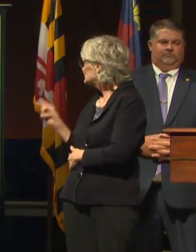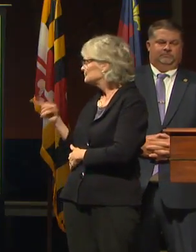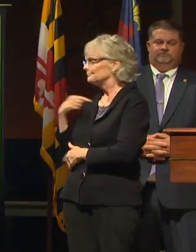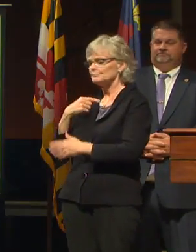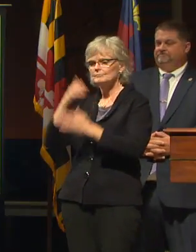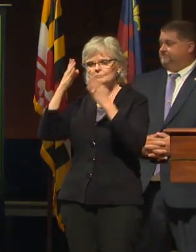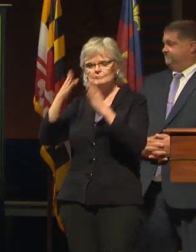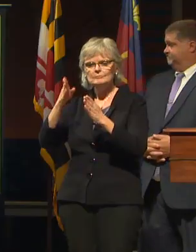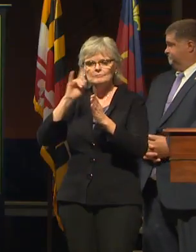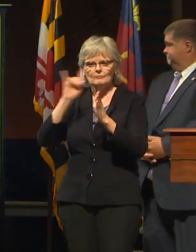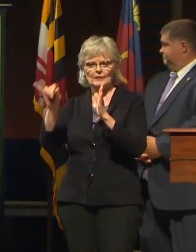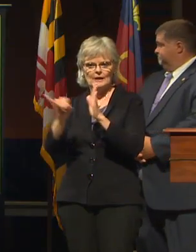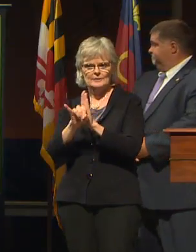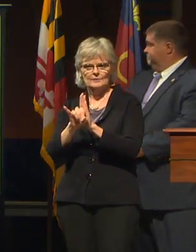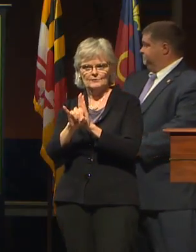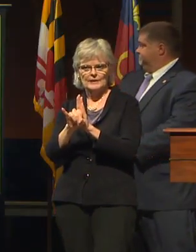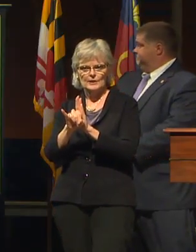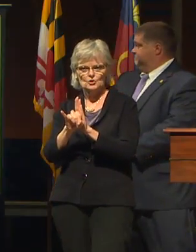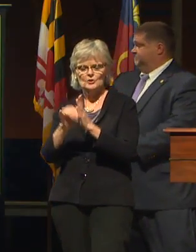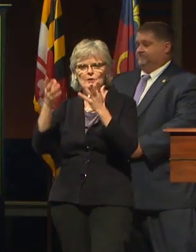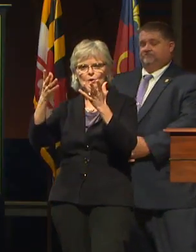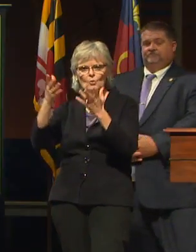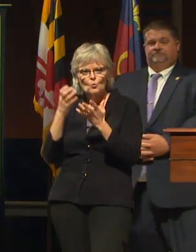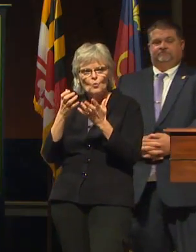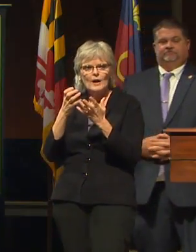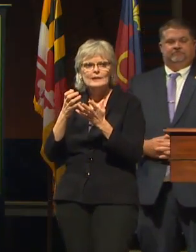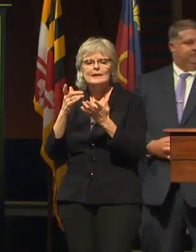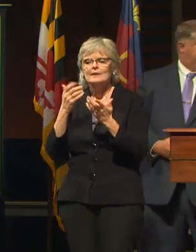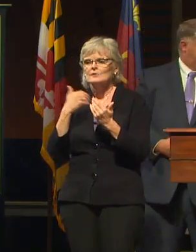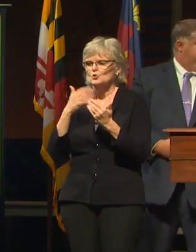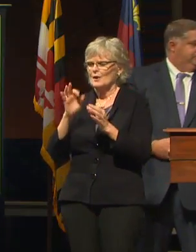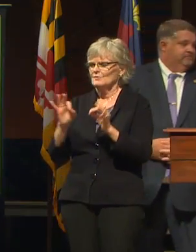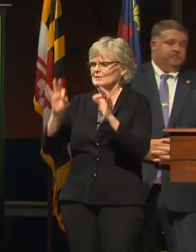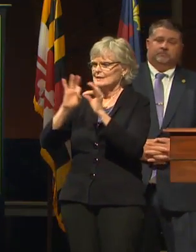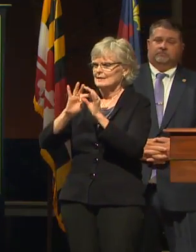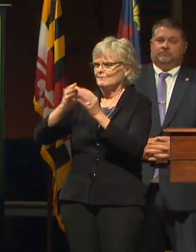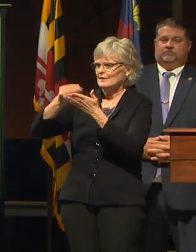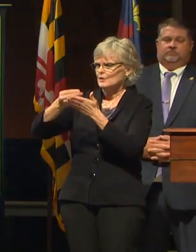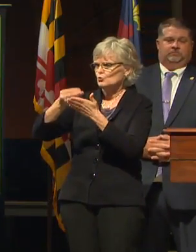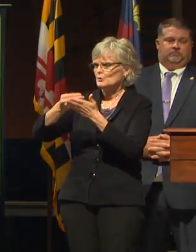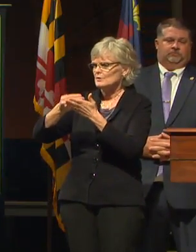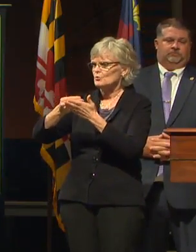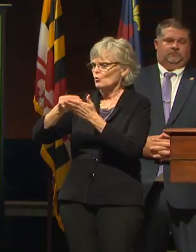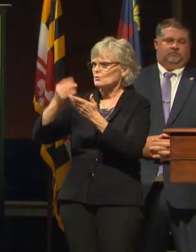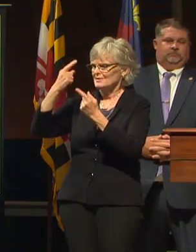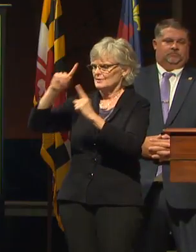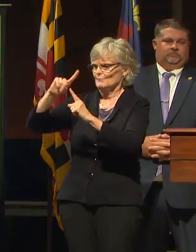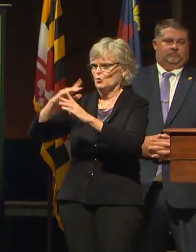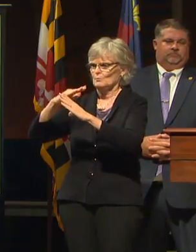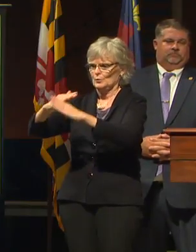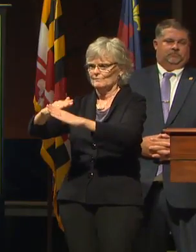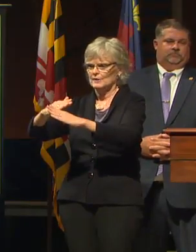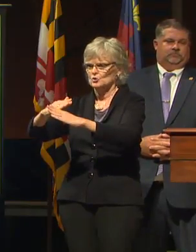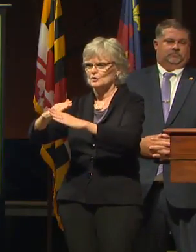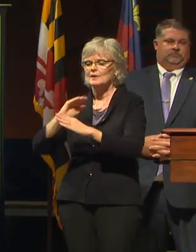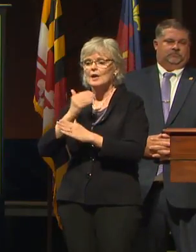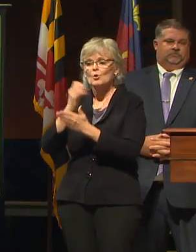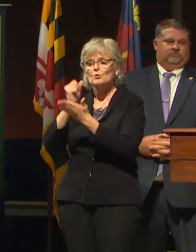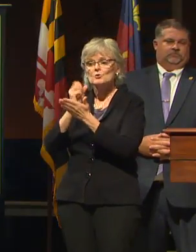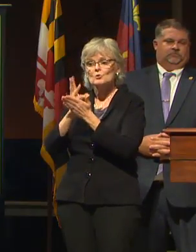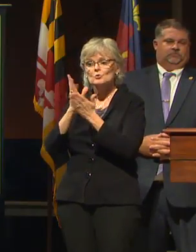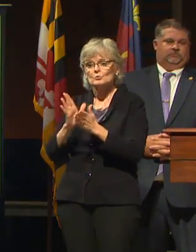focused on identification, wanting to direct significant resources to prevention. Our social workers